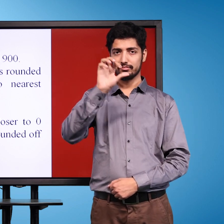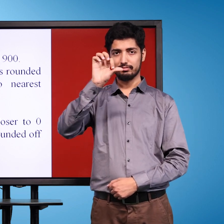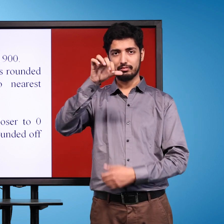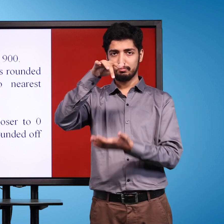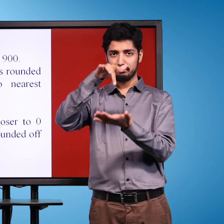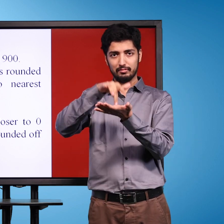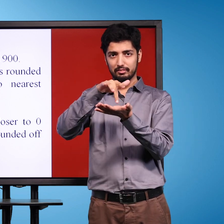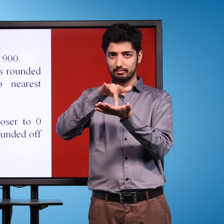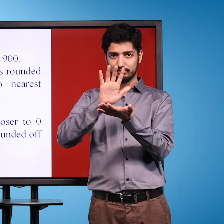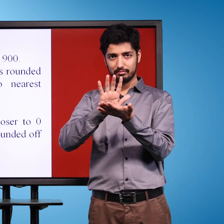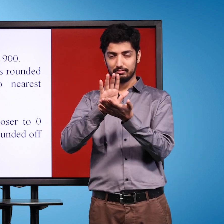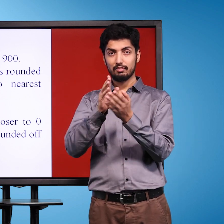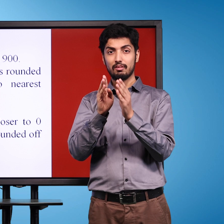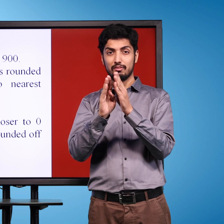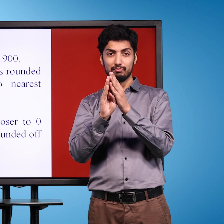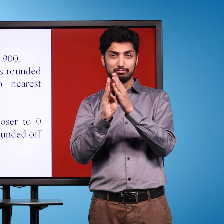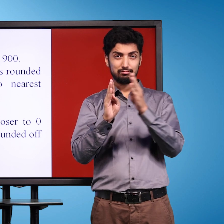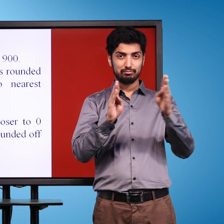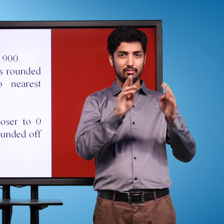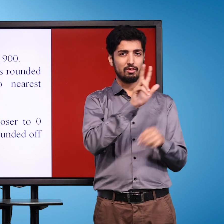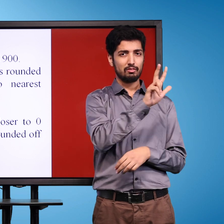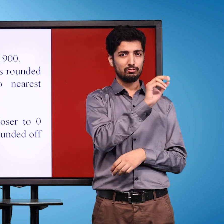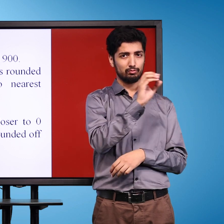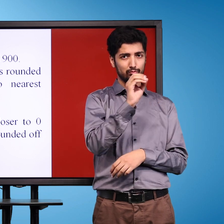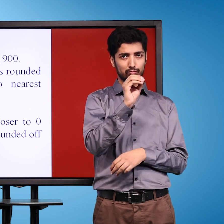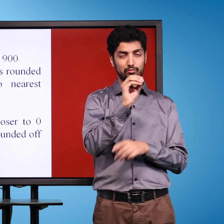"889 lies between 800 and 900.